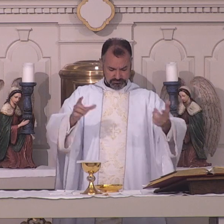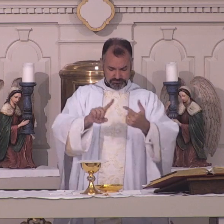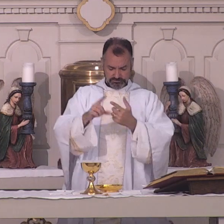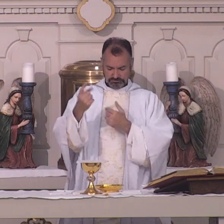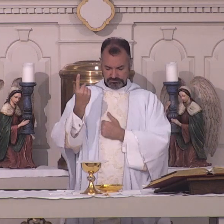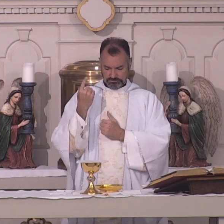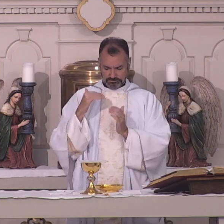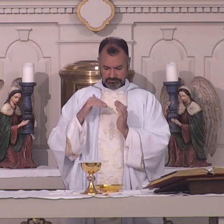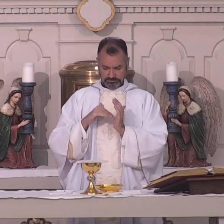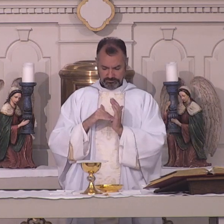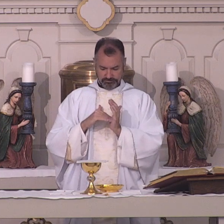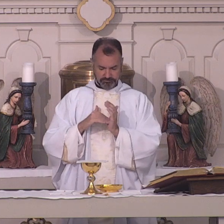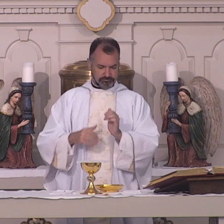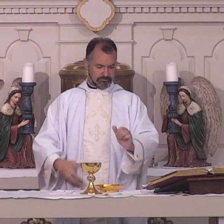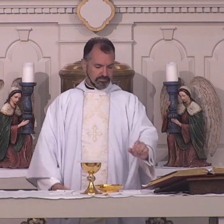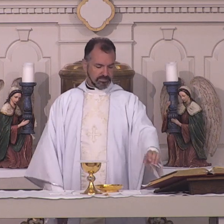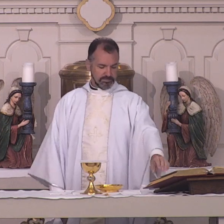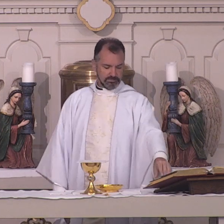again.